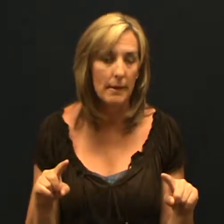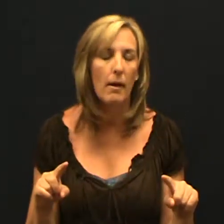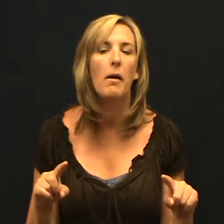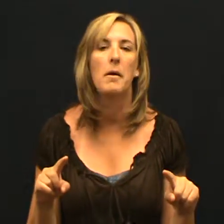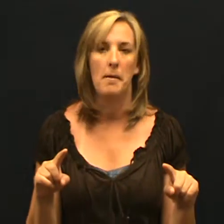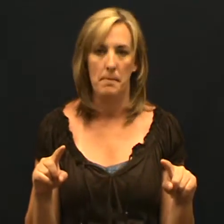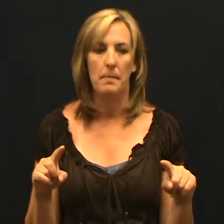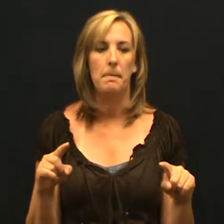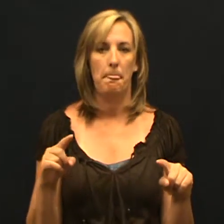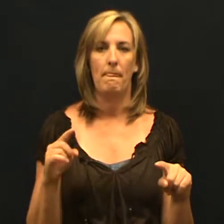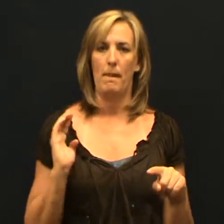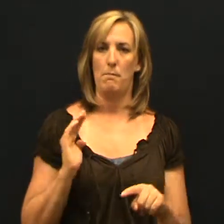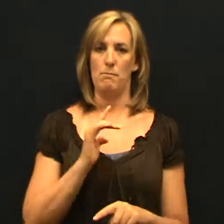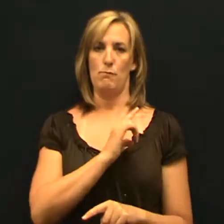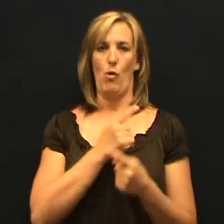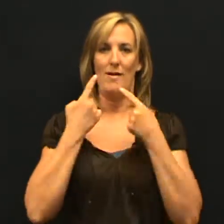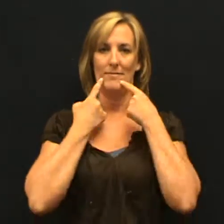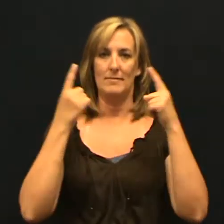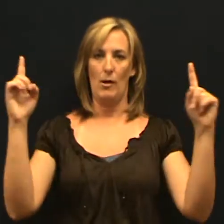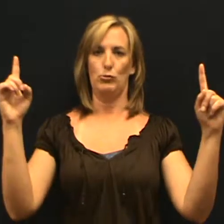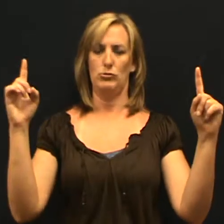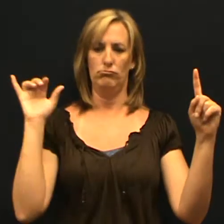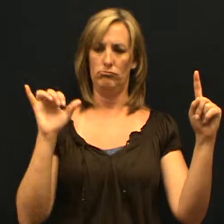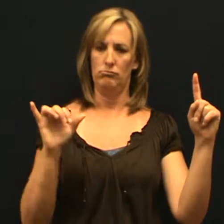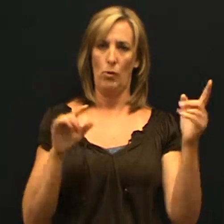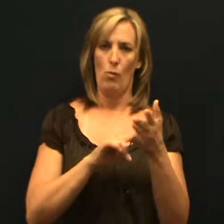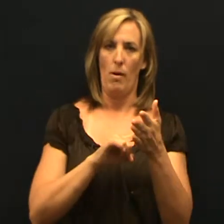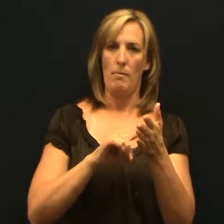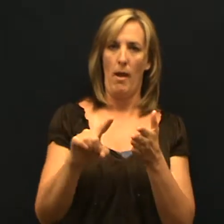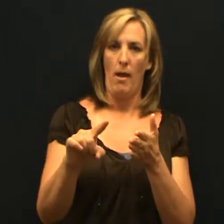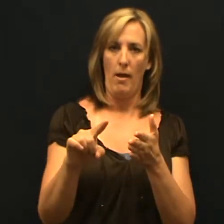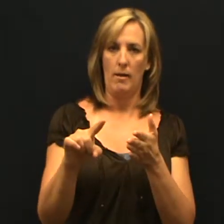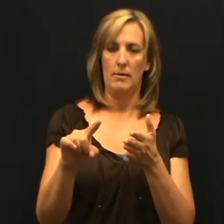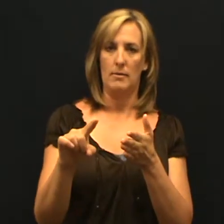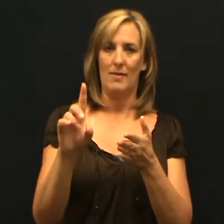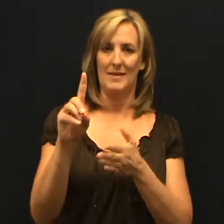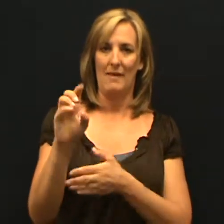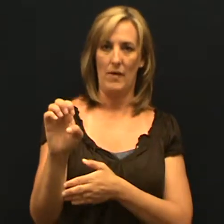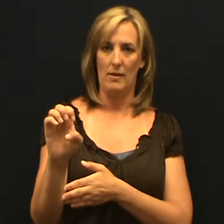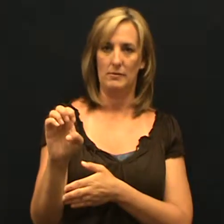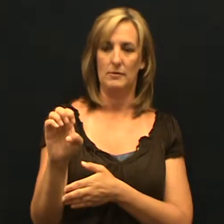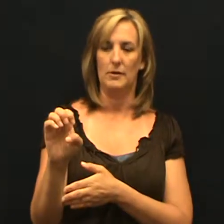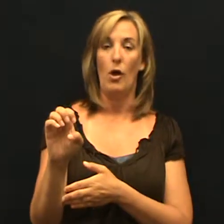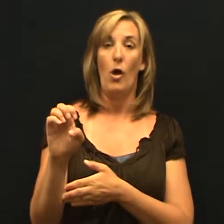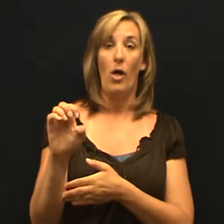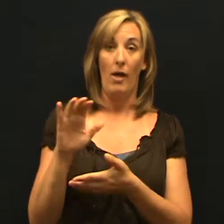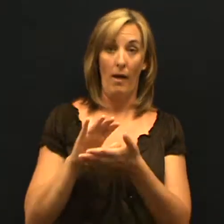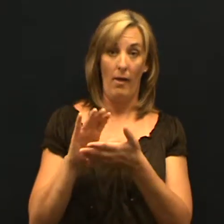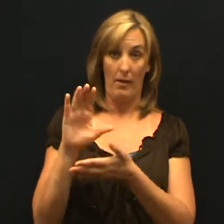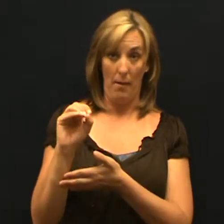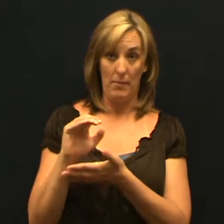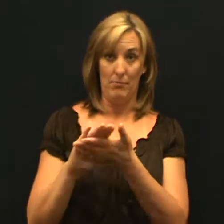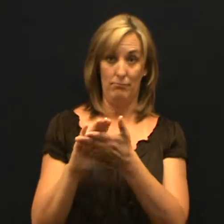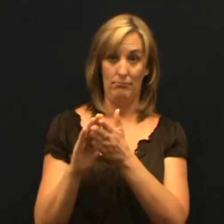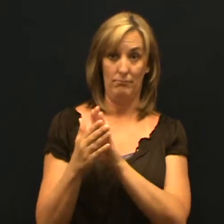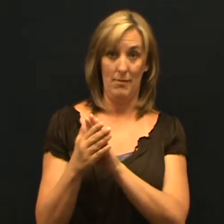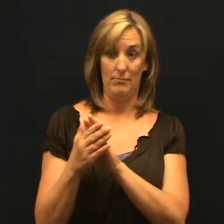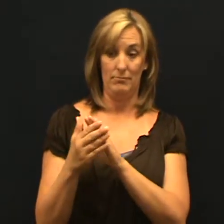that dividend, by declaring that dividend, the company incurred the liability to pay that dividend. So what